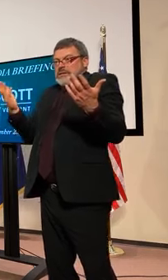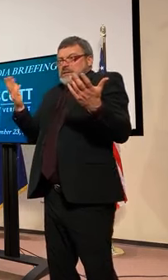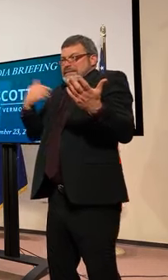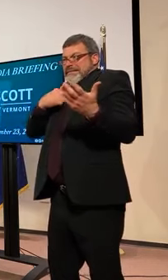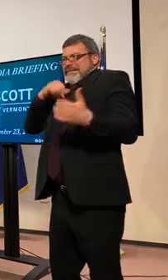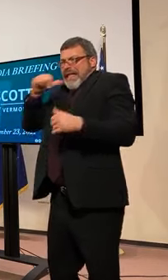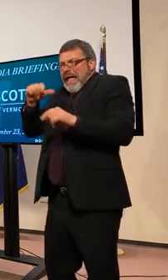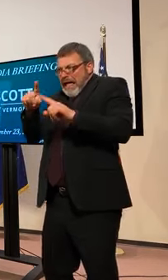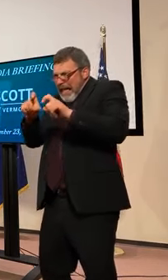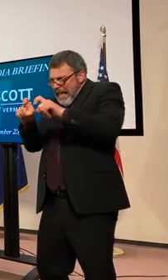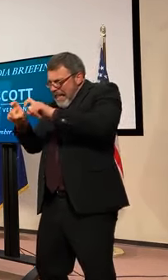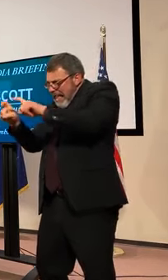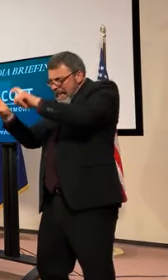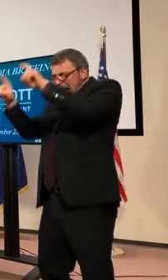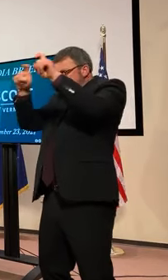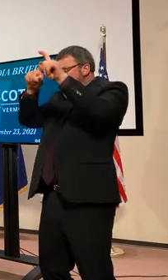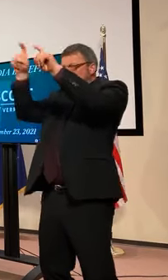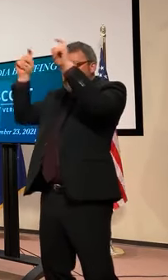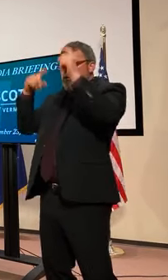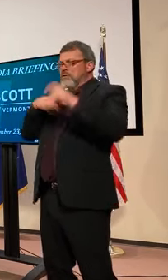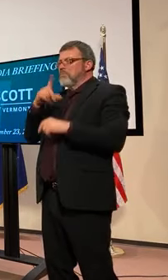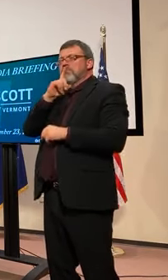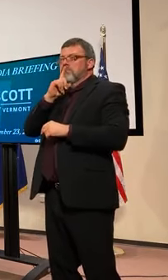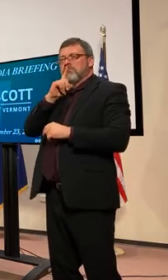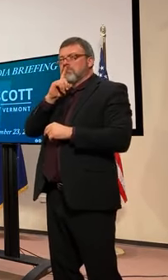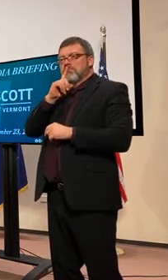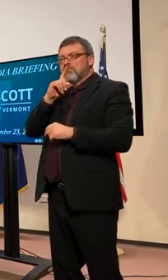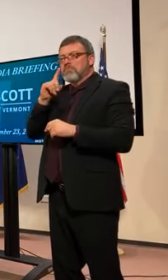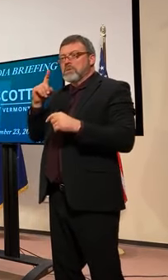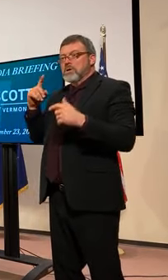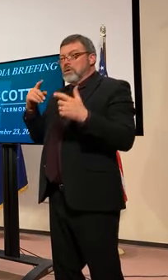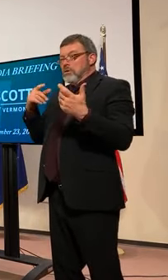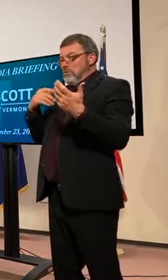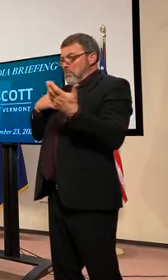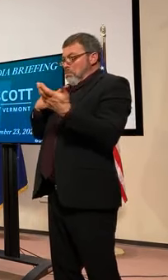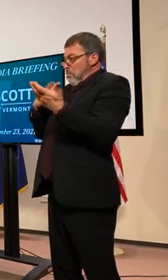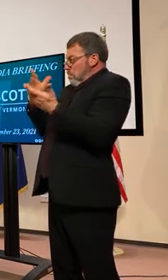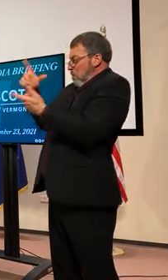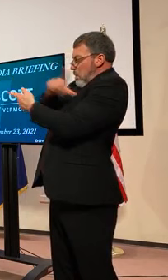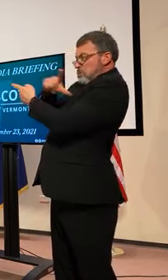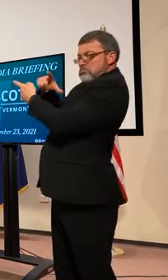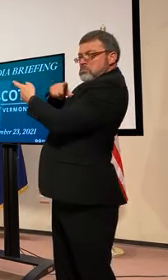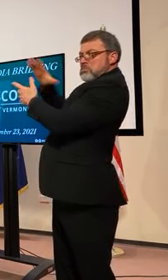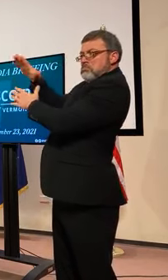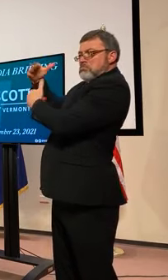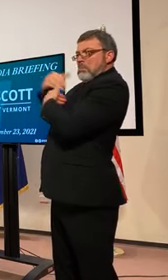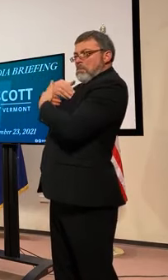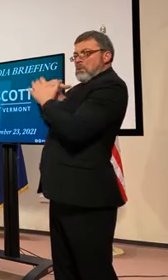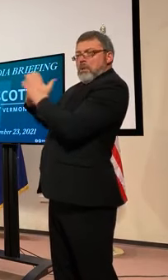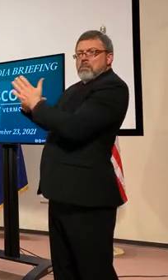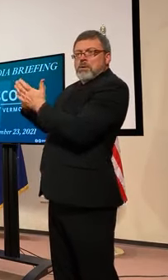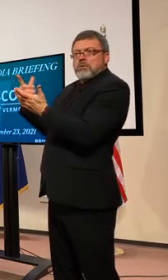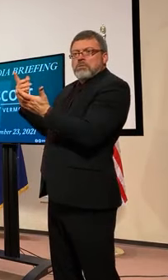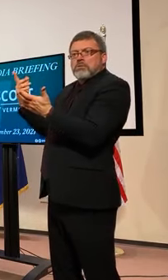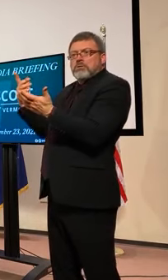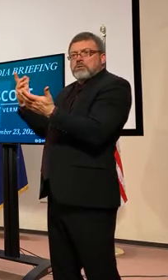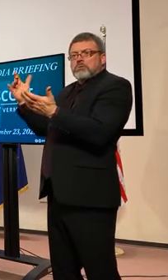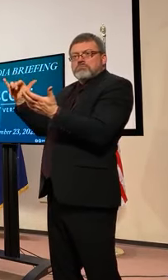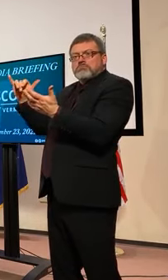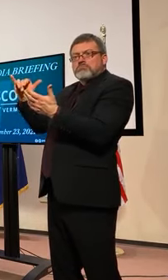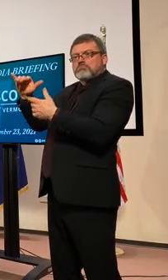towns supported it. We just assumed, but because they represent all 251 towns and